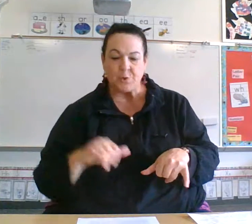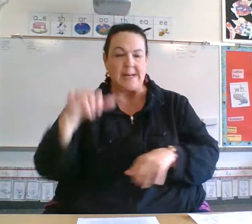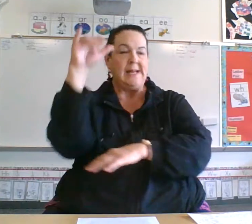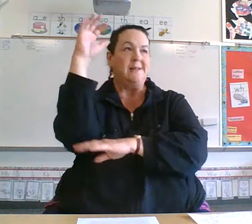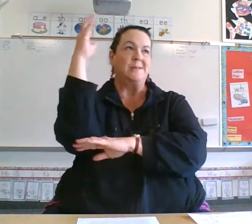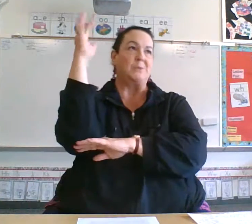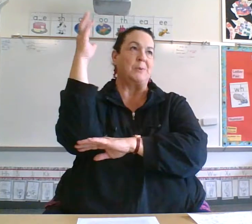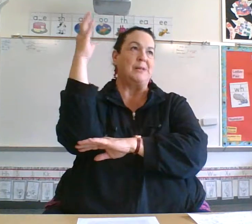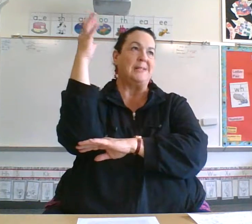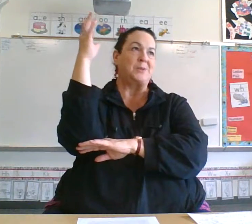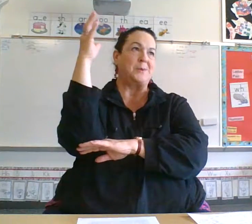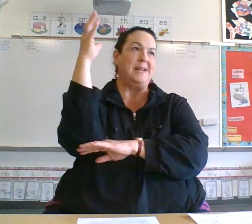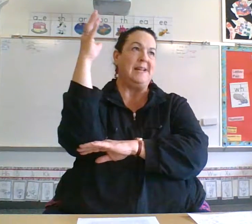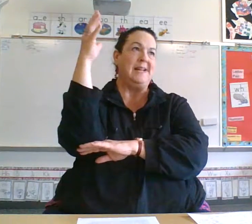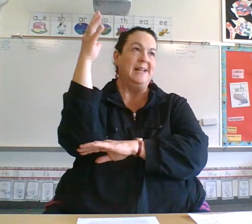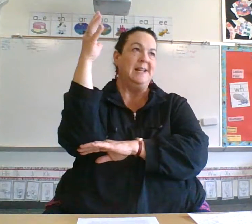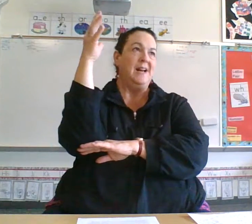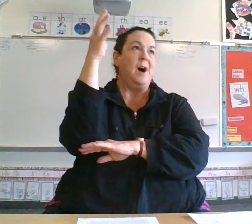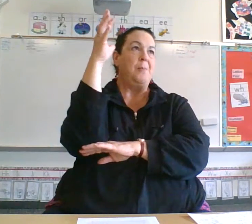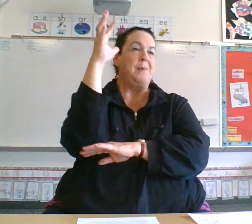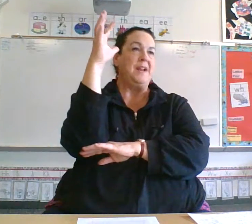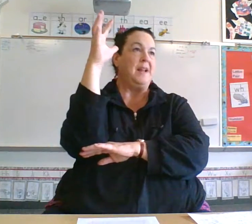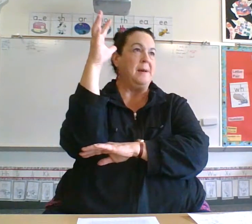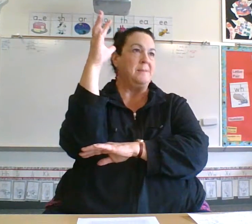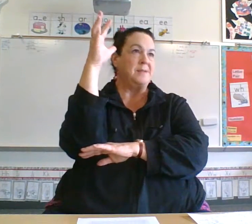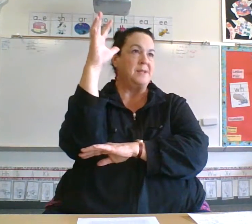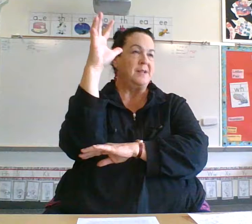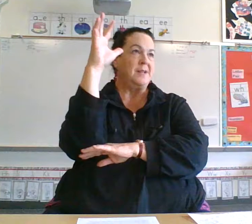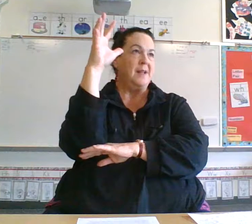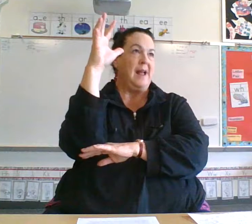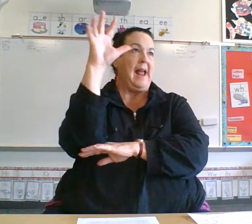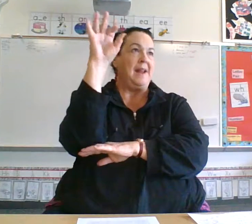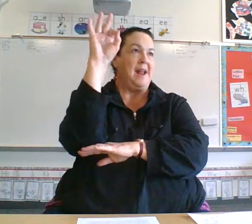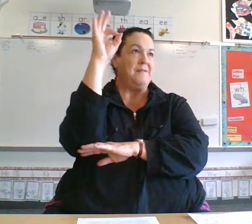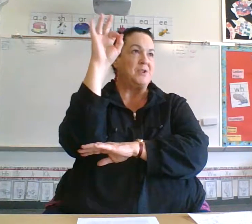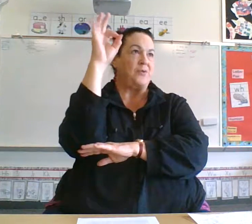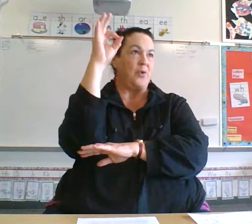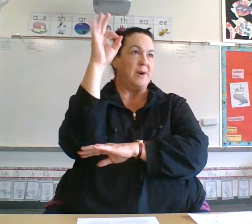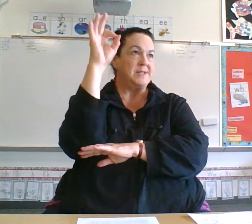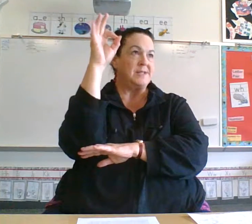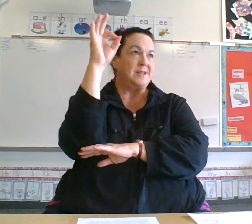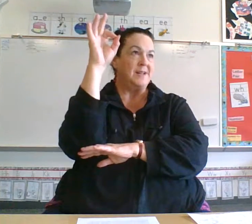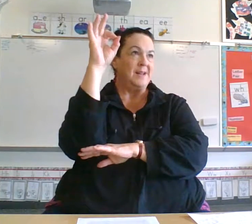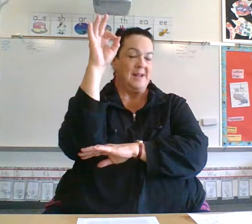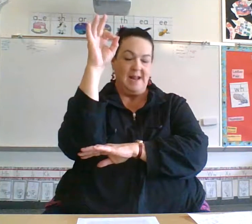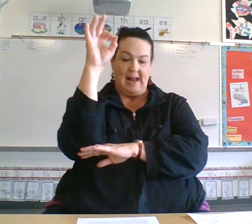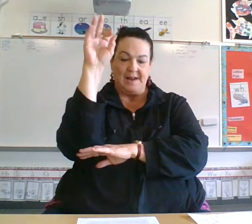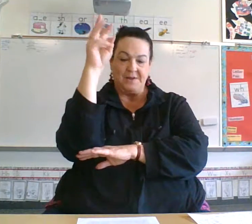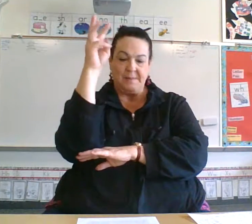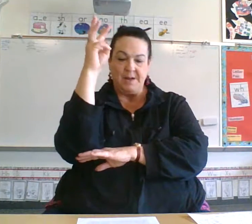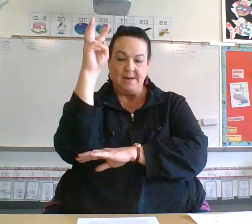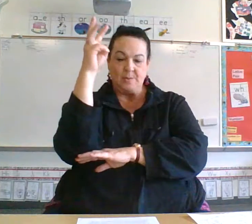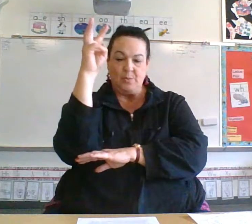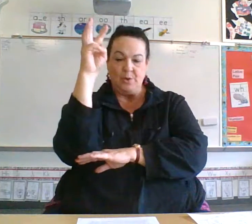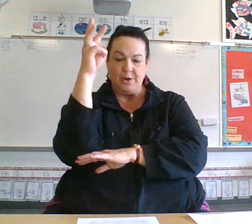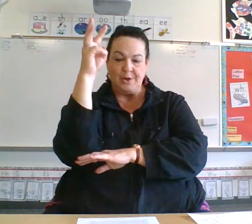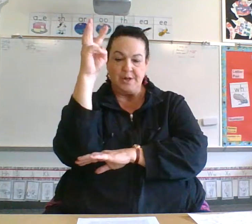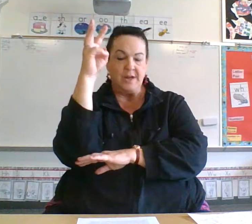Tree, super easy. Tree, open the limbs, and F is forest, and W is wood,